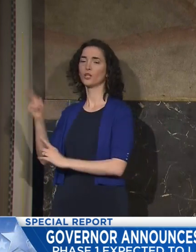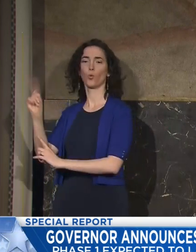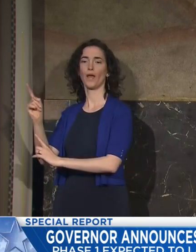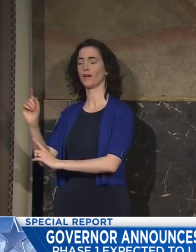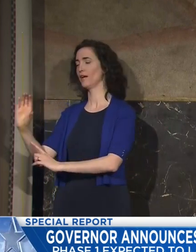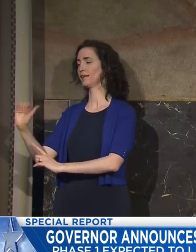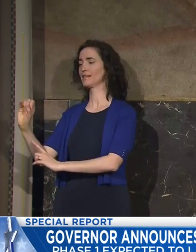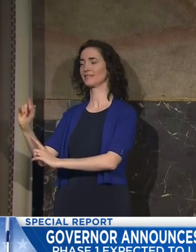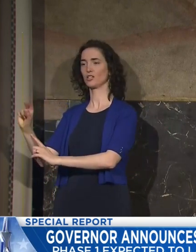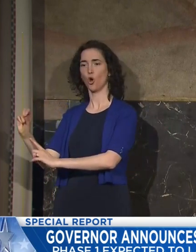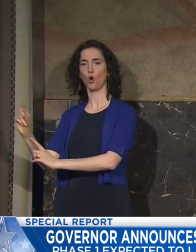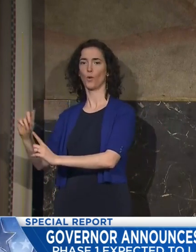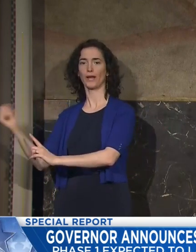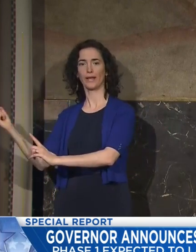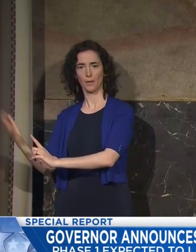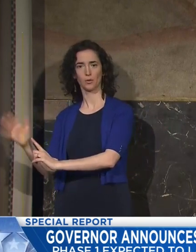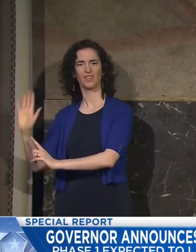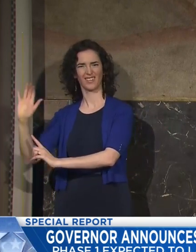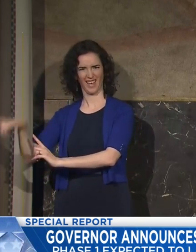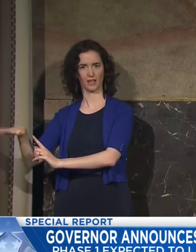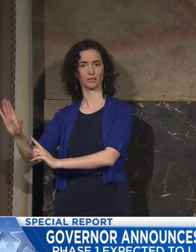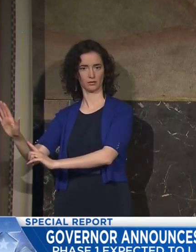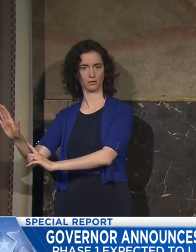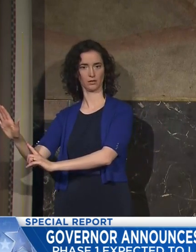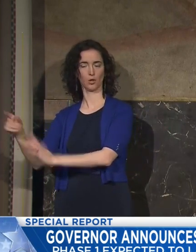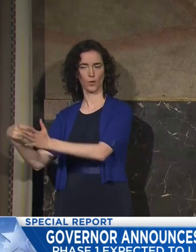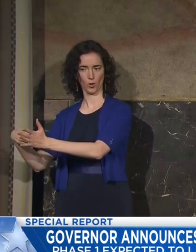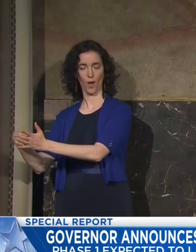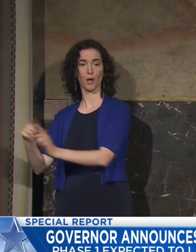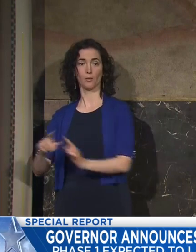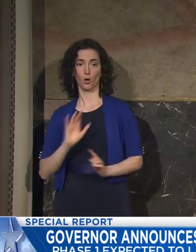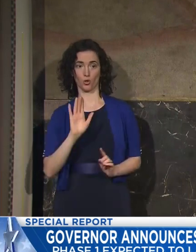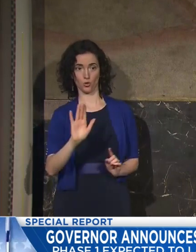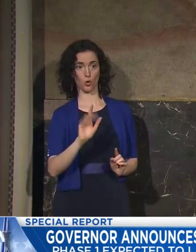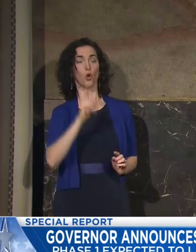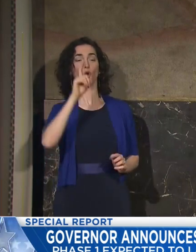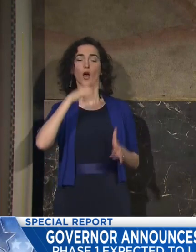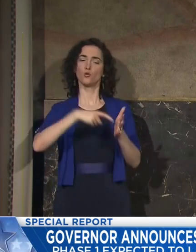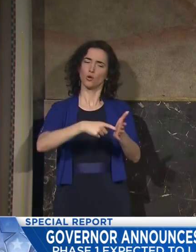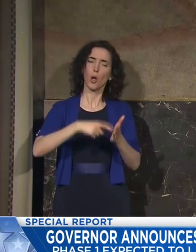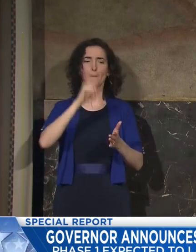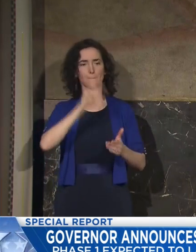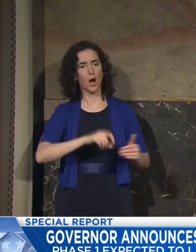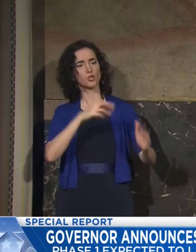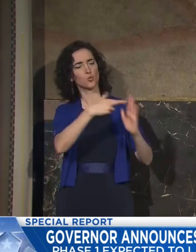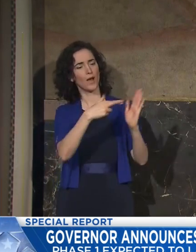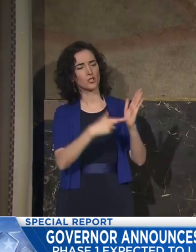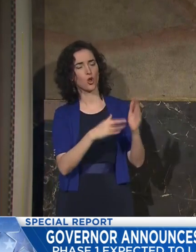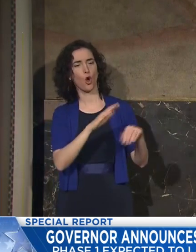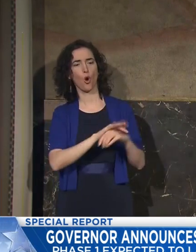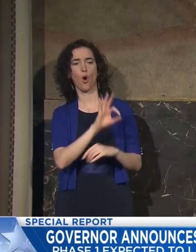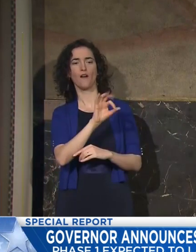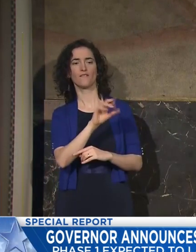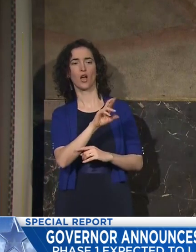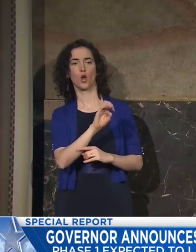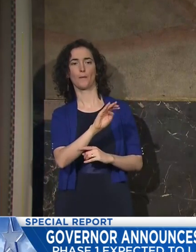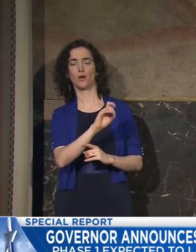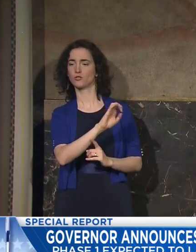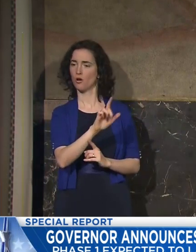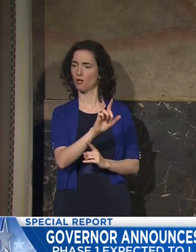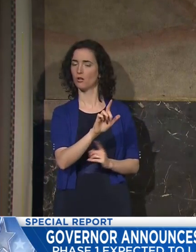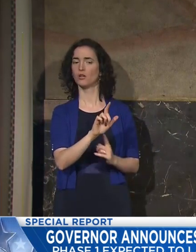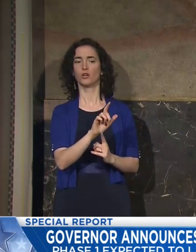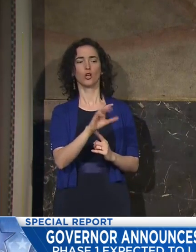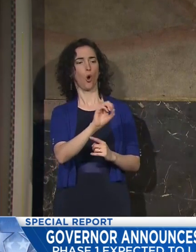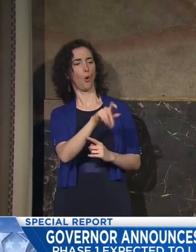So you don't have to go there and register with the fire marshal on opensafely.la.gov in order